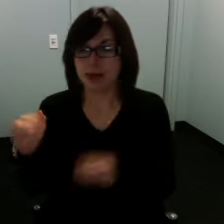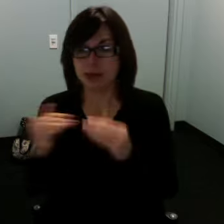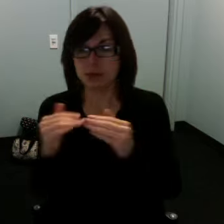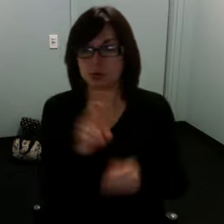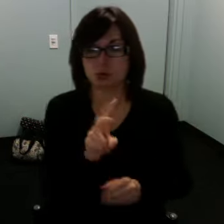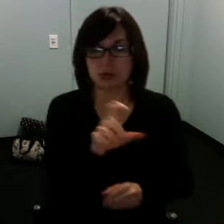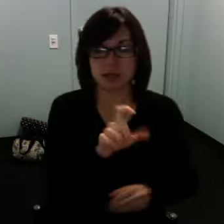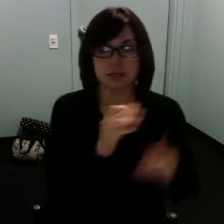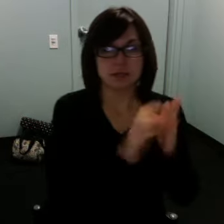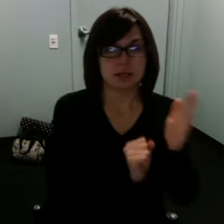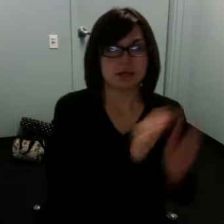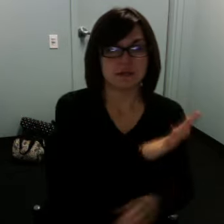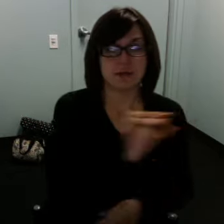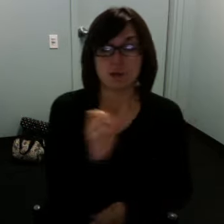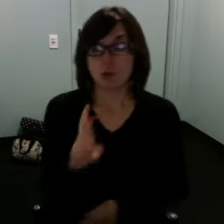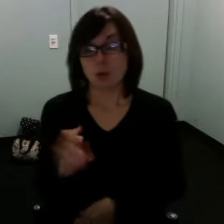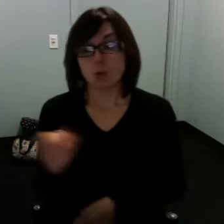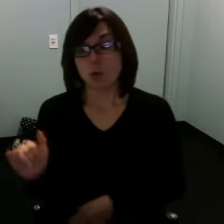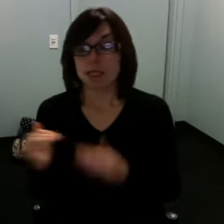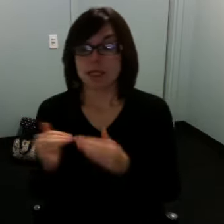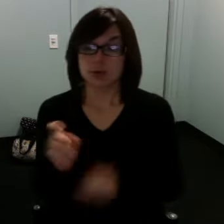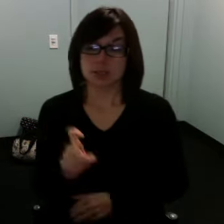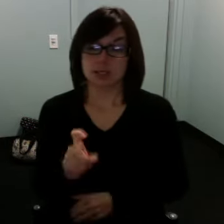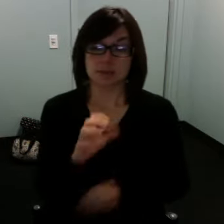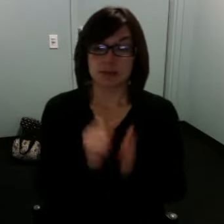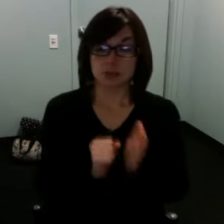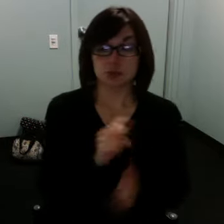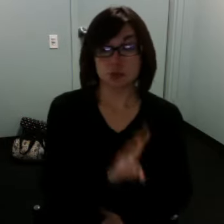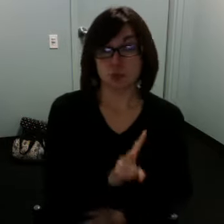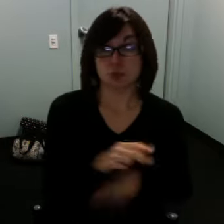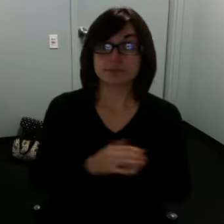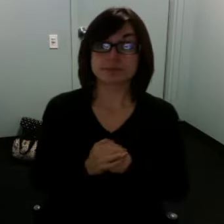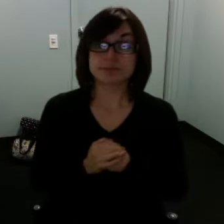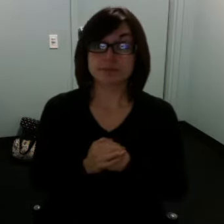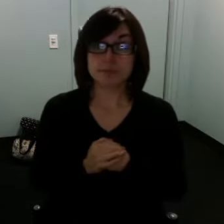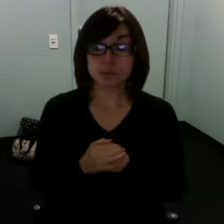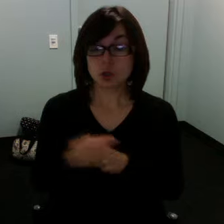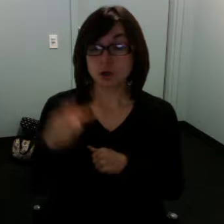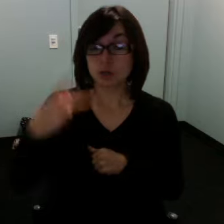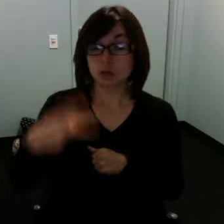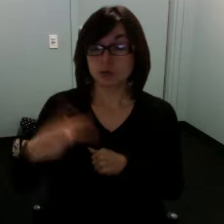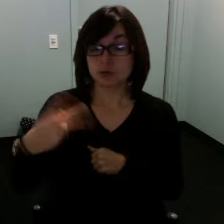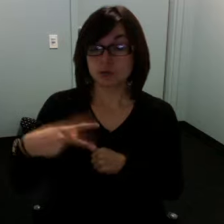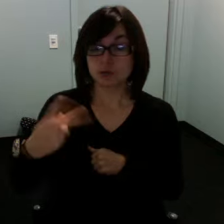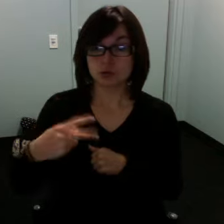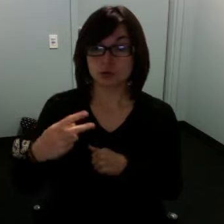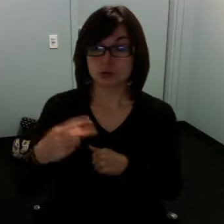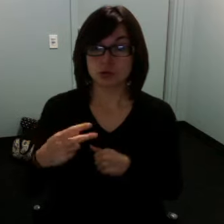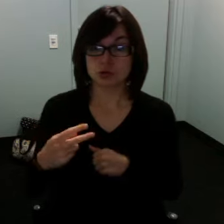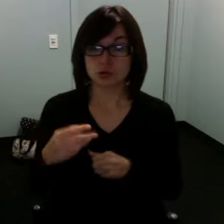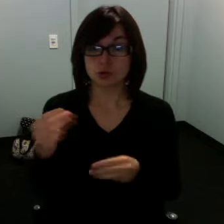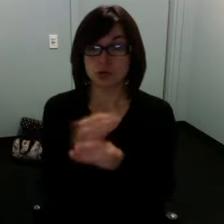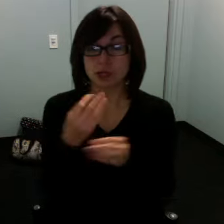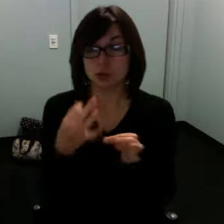and y equals x minus 2. Those two equations taken as a little group forms a system